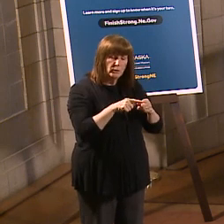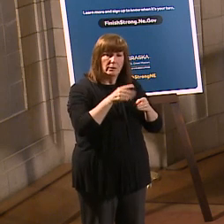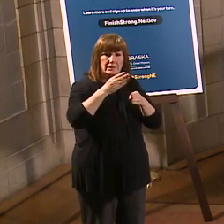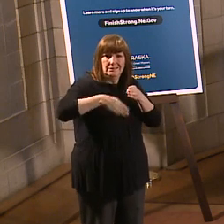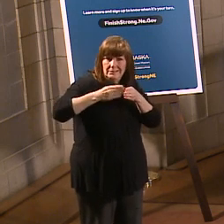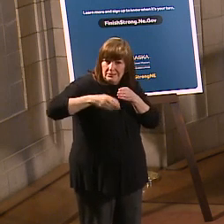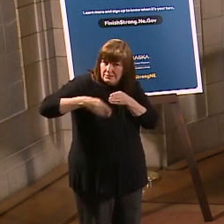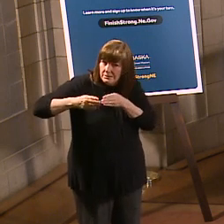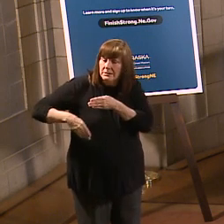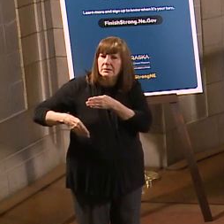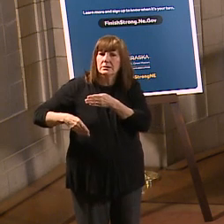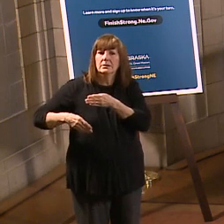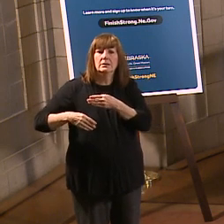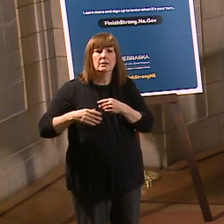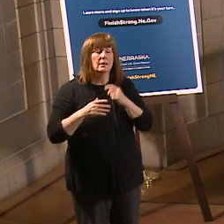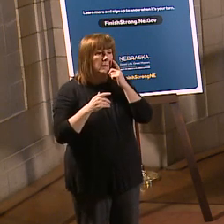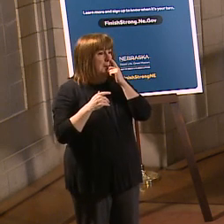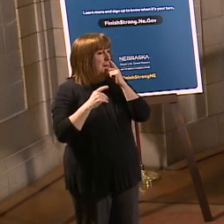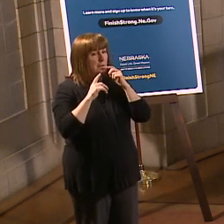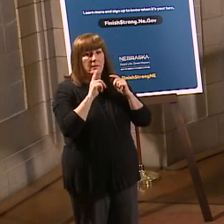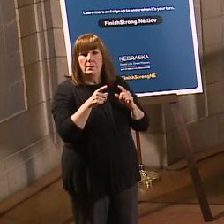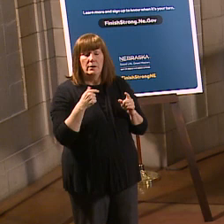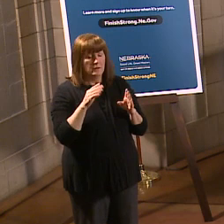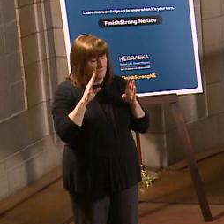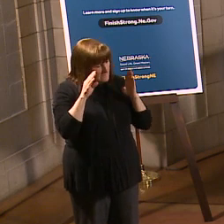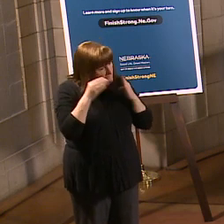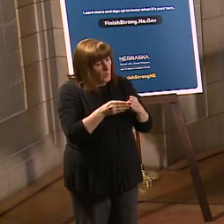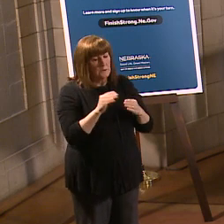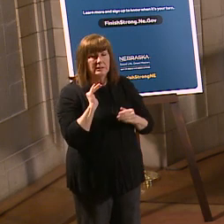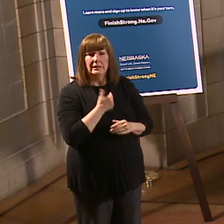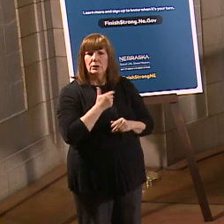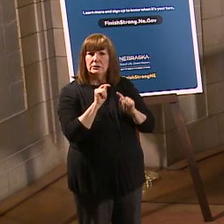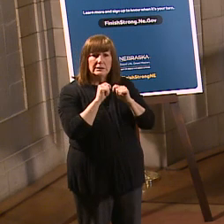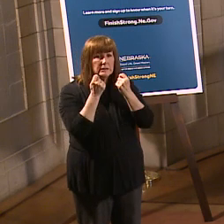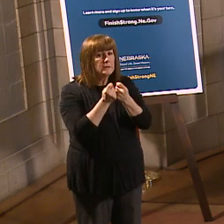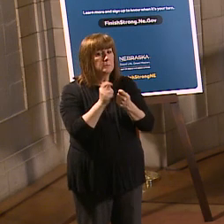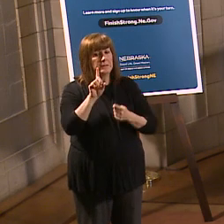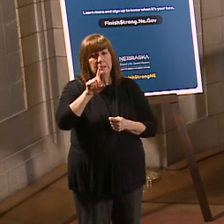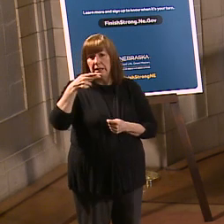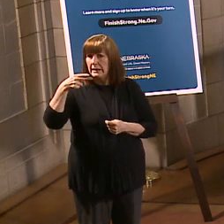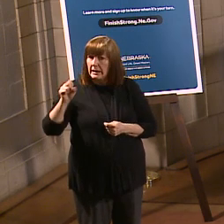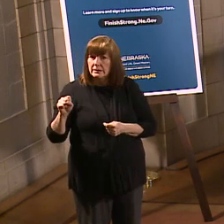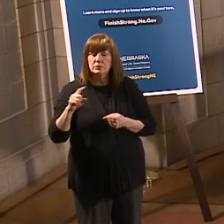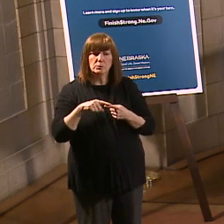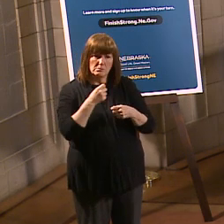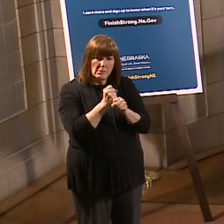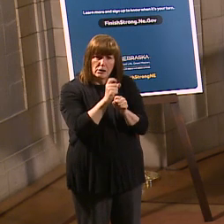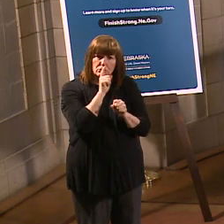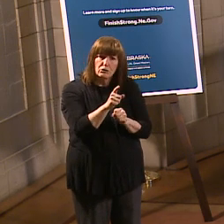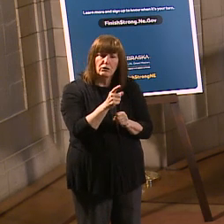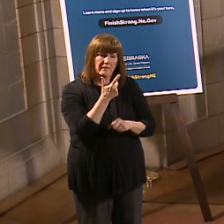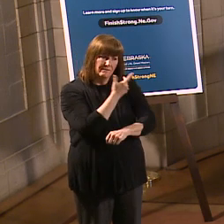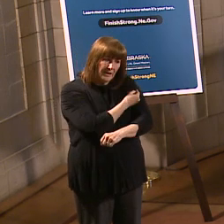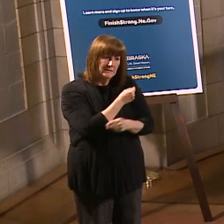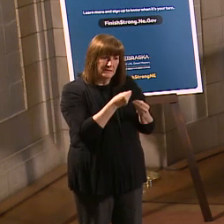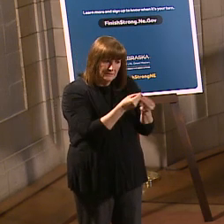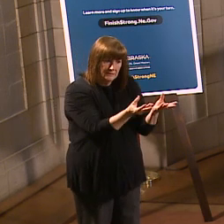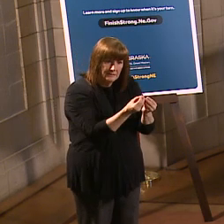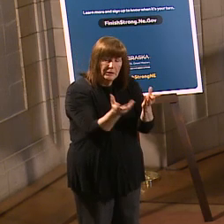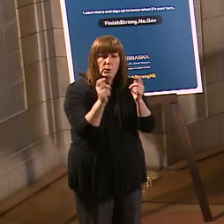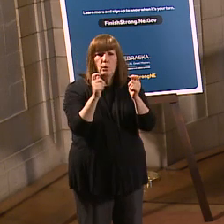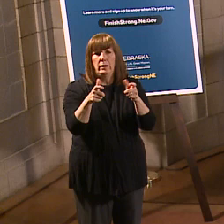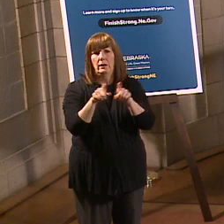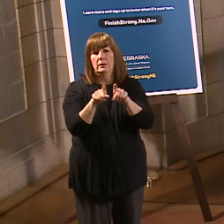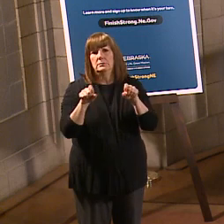to driving, and it's been a laser-like focus by our team at the Department of Health and Human Services to make sure that we're getting vaccines out as quickly